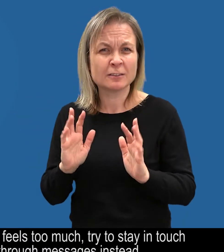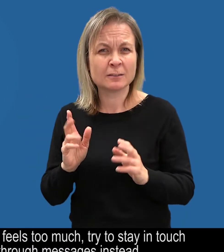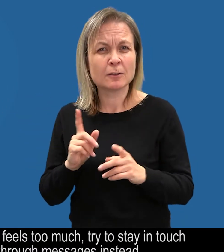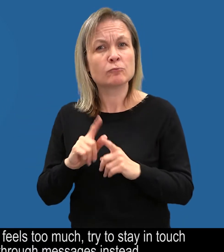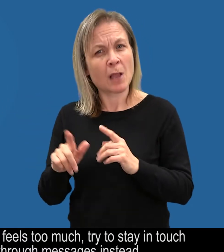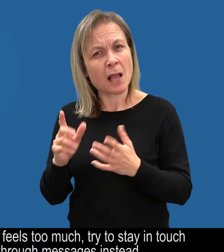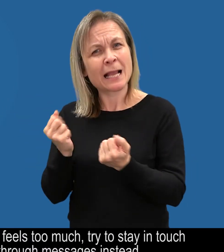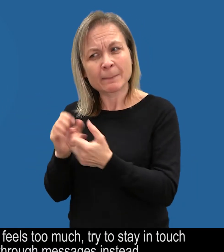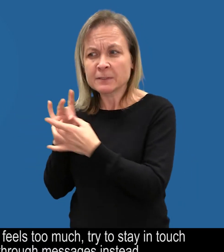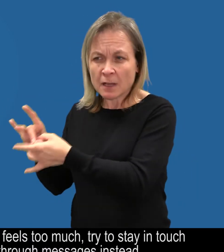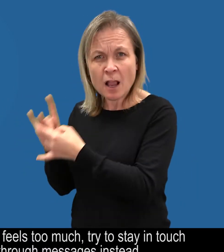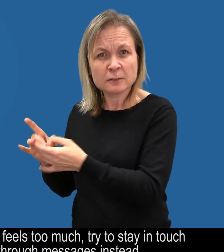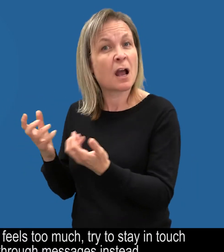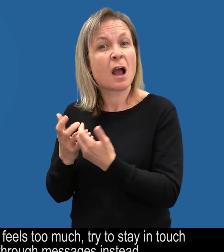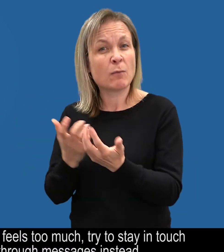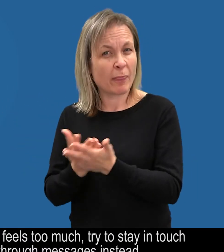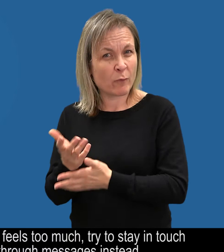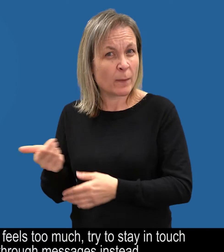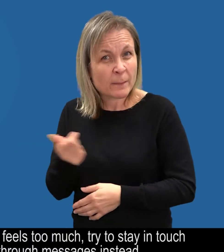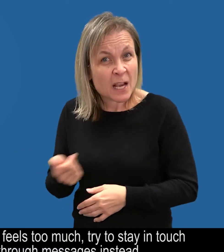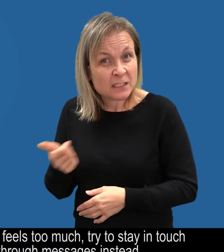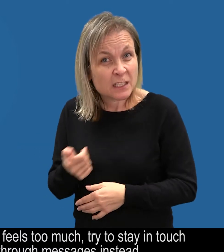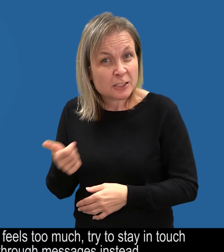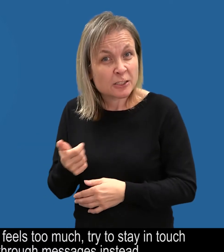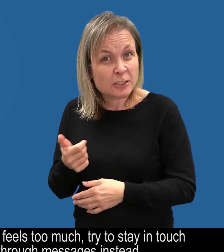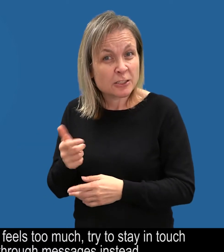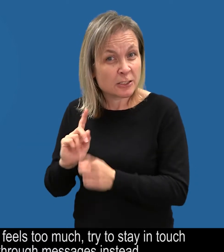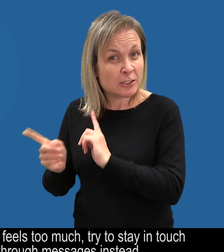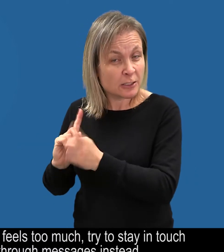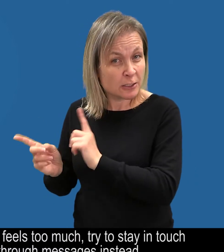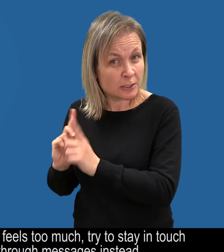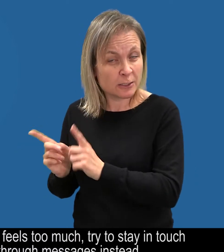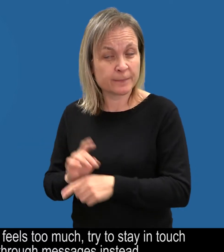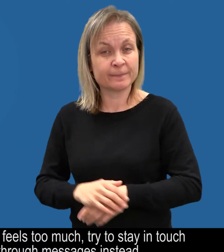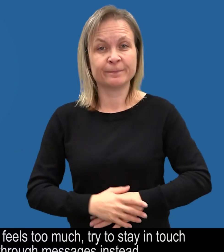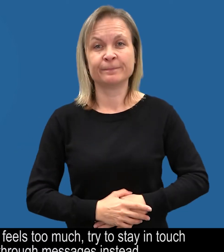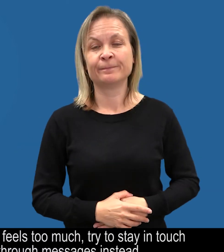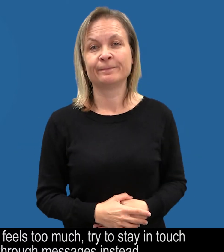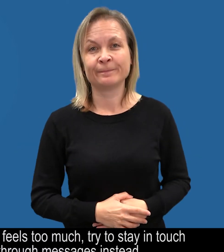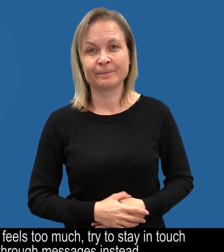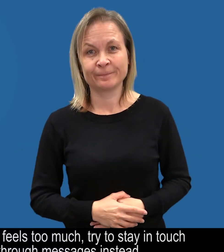If talking feels too much, try to stay in touch through messages instead.